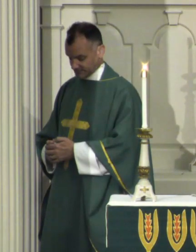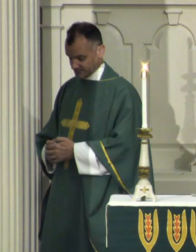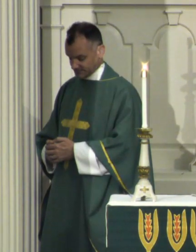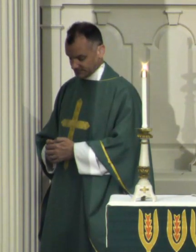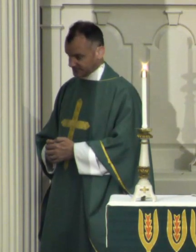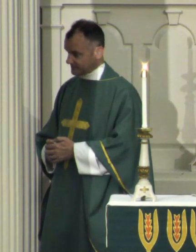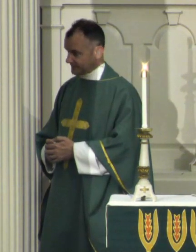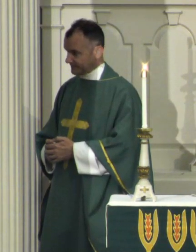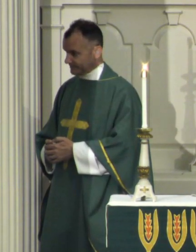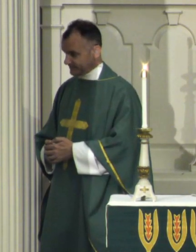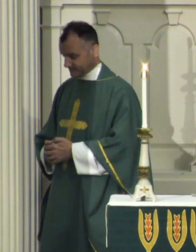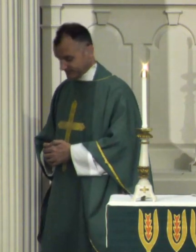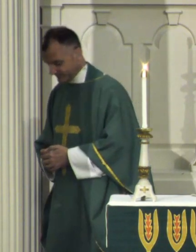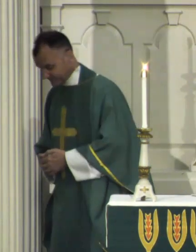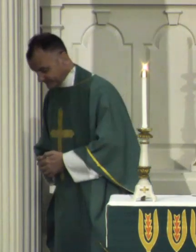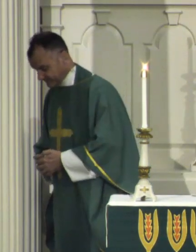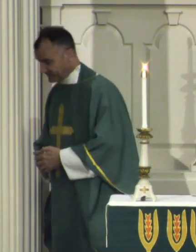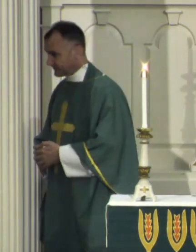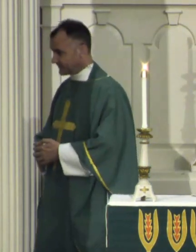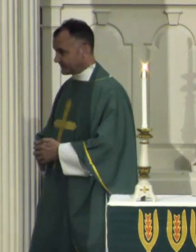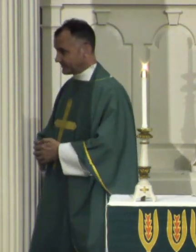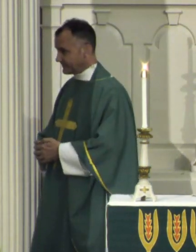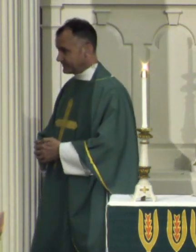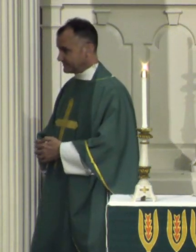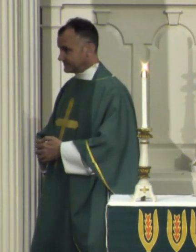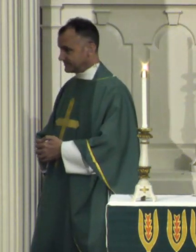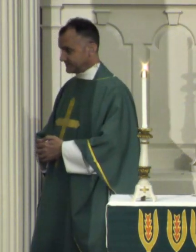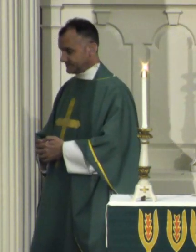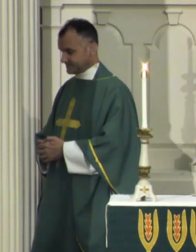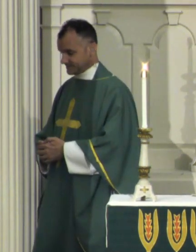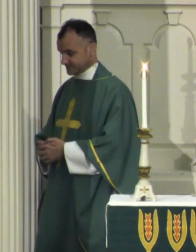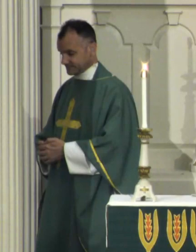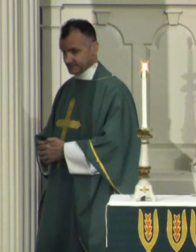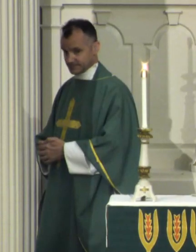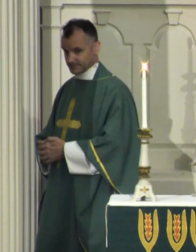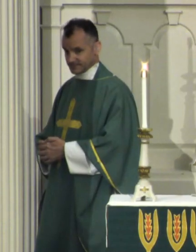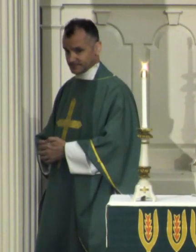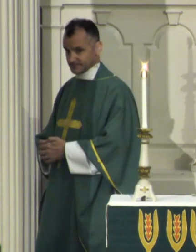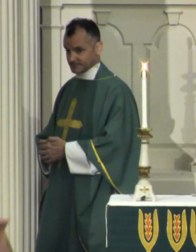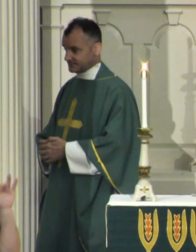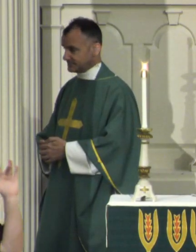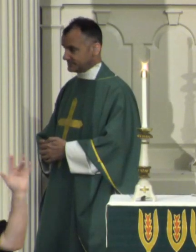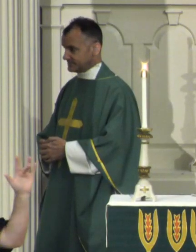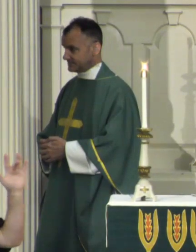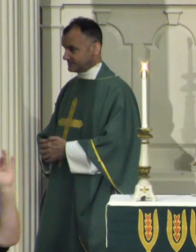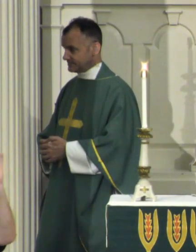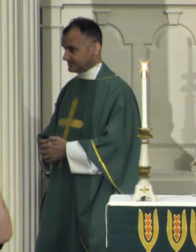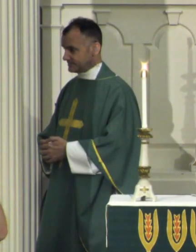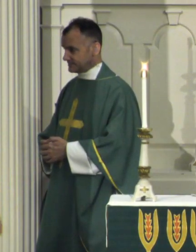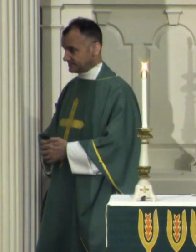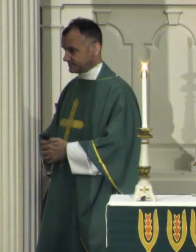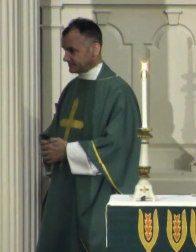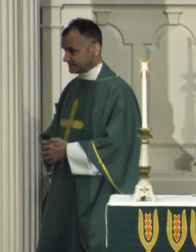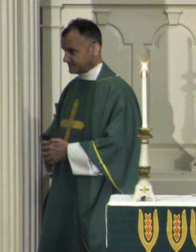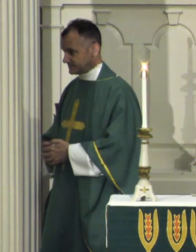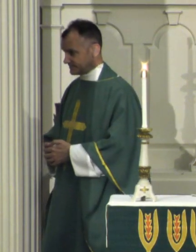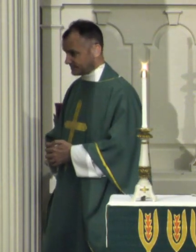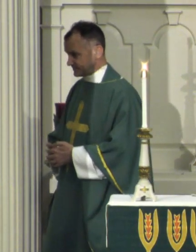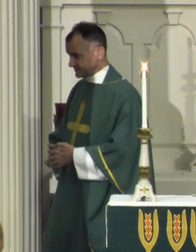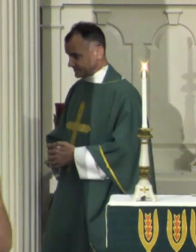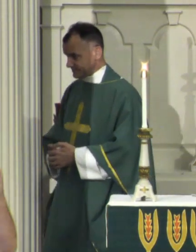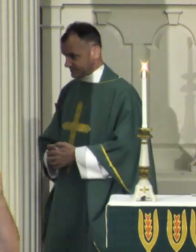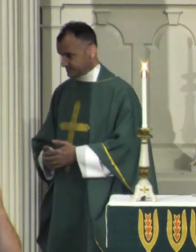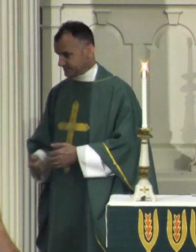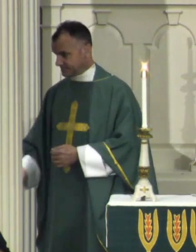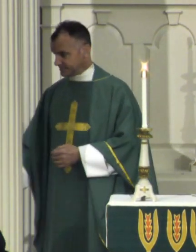On you stay, qui tollis peccata mundi,